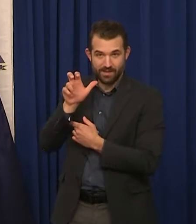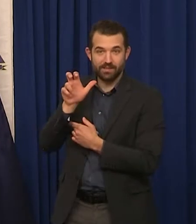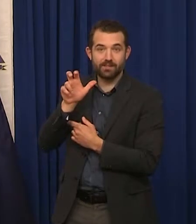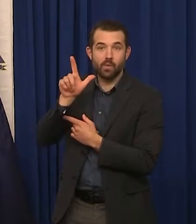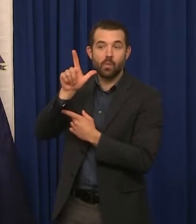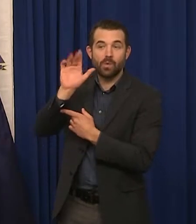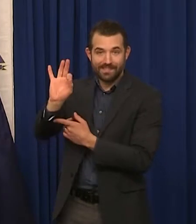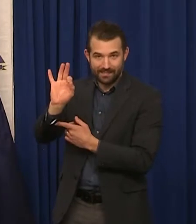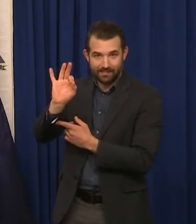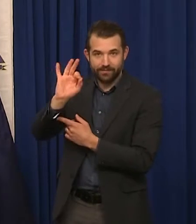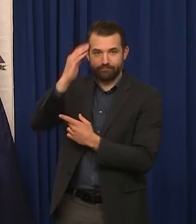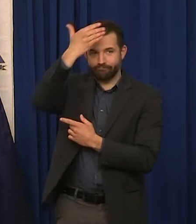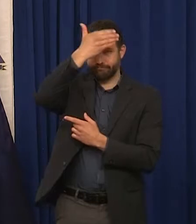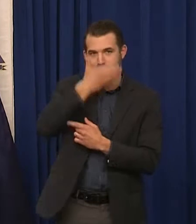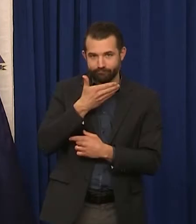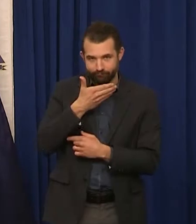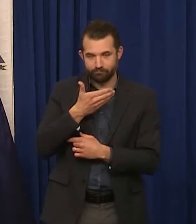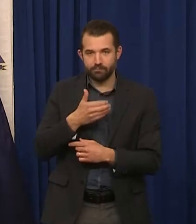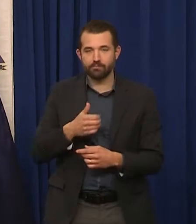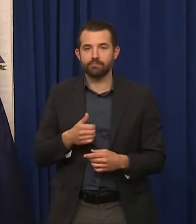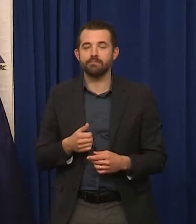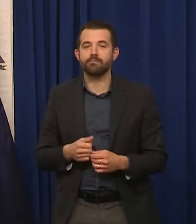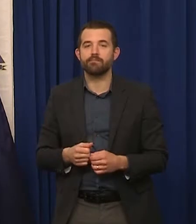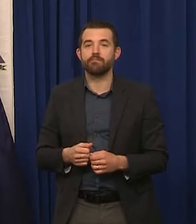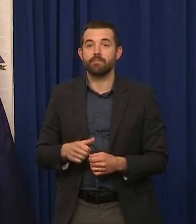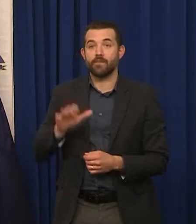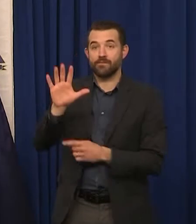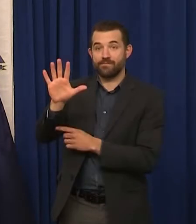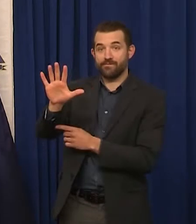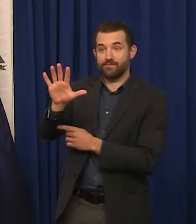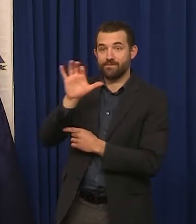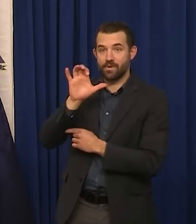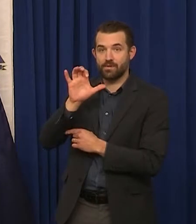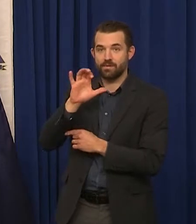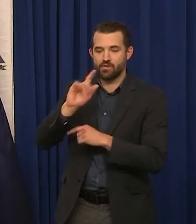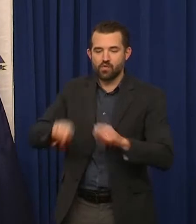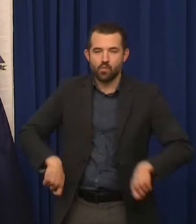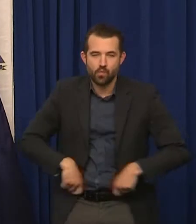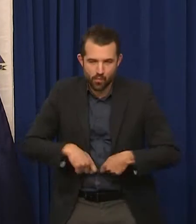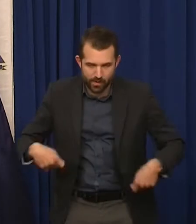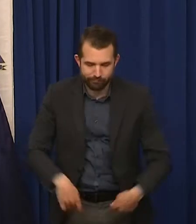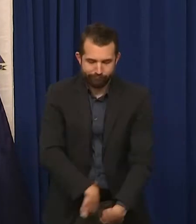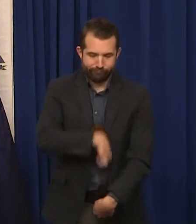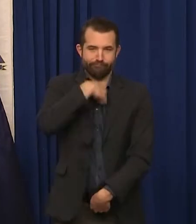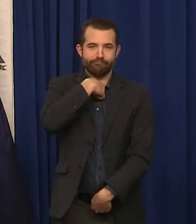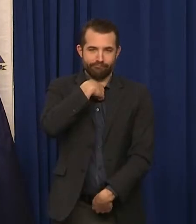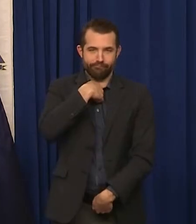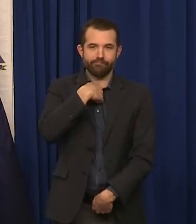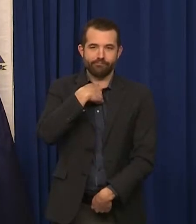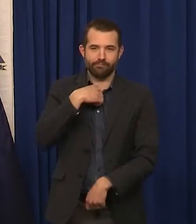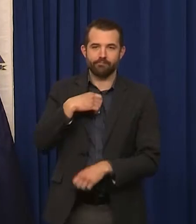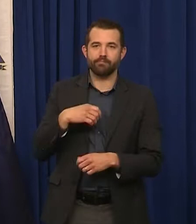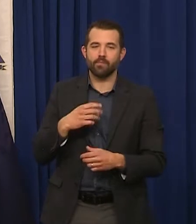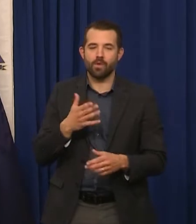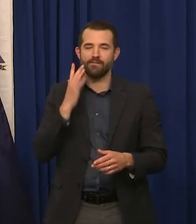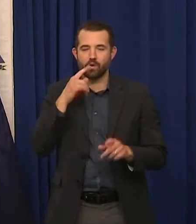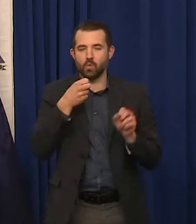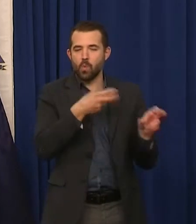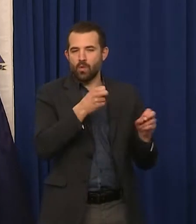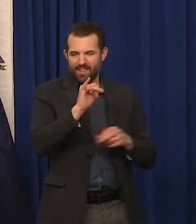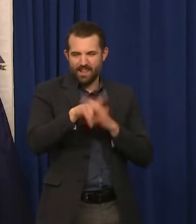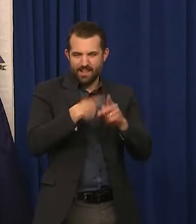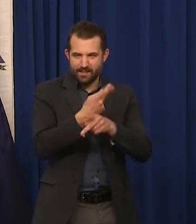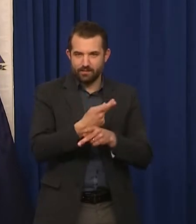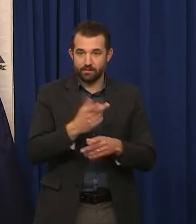2,329 face shields, and 500 disposable protective suits, those so-called Tyvek suits, for a